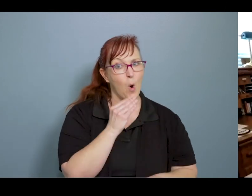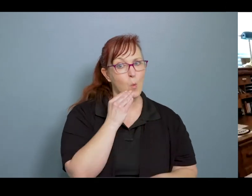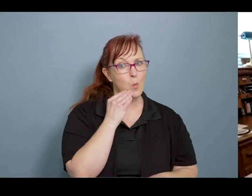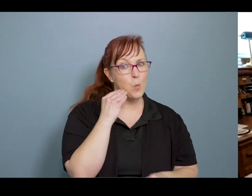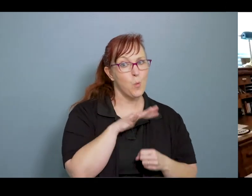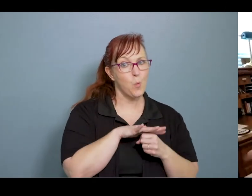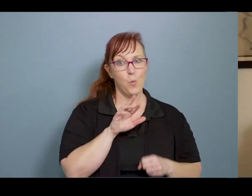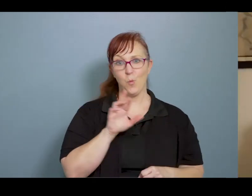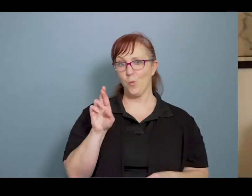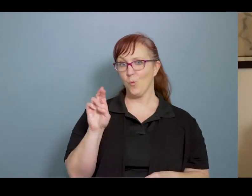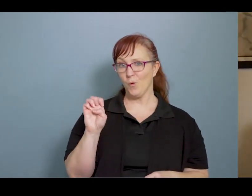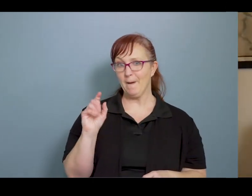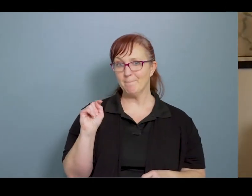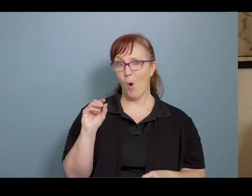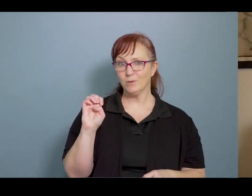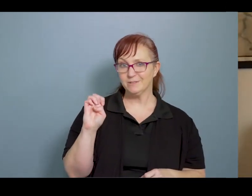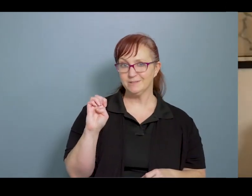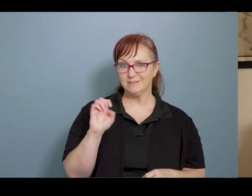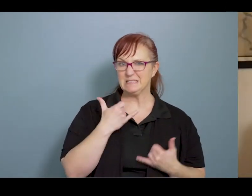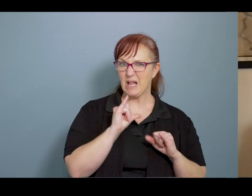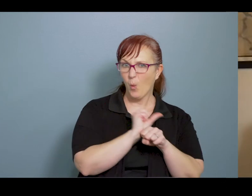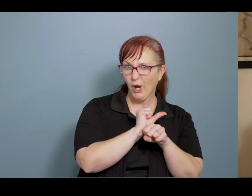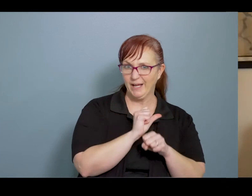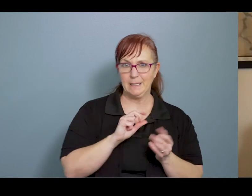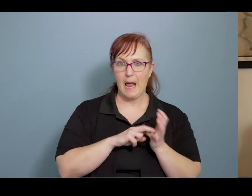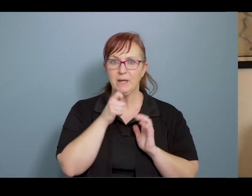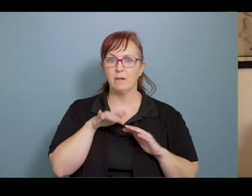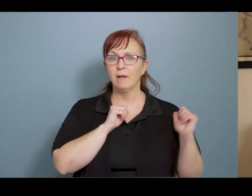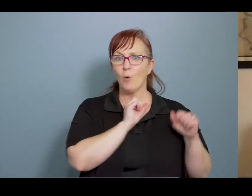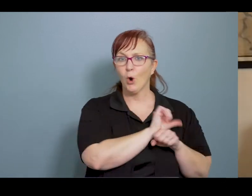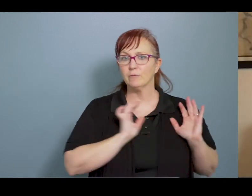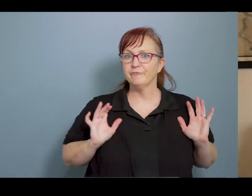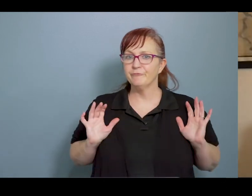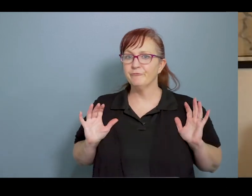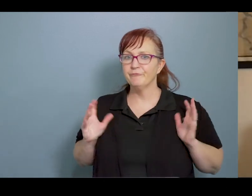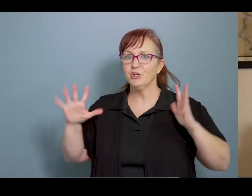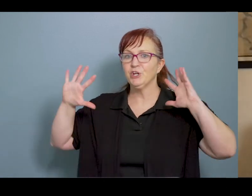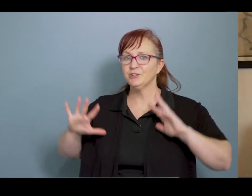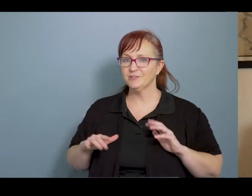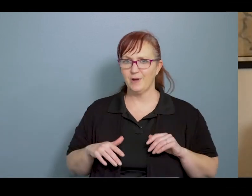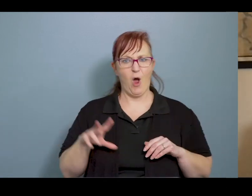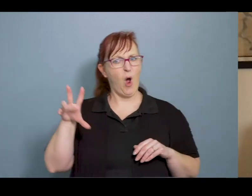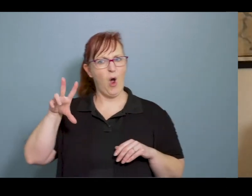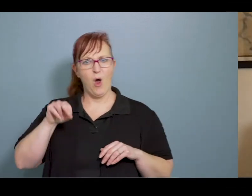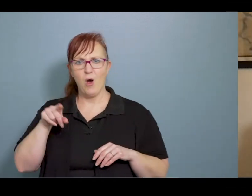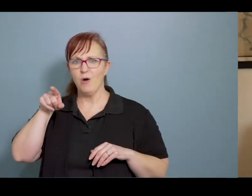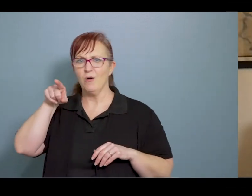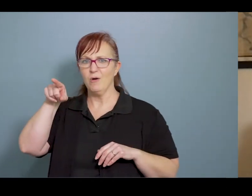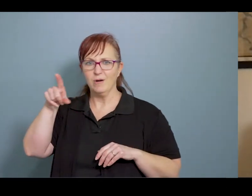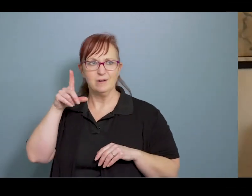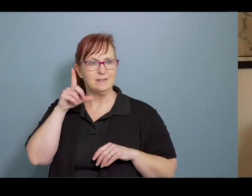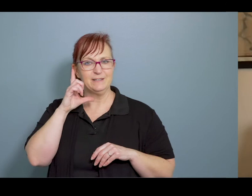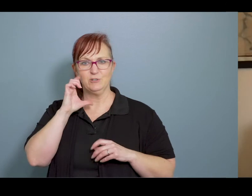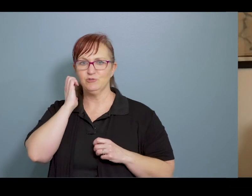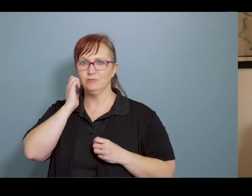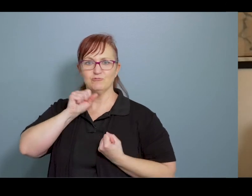remotely. And just for the record, she's driving every day. She never stops work, but